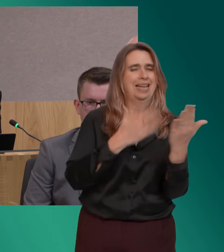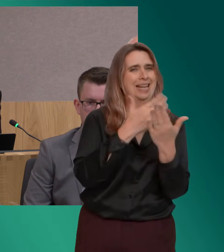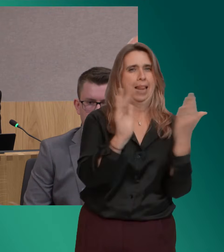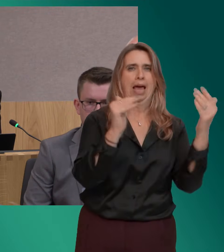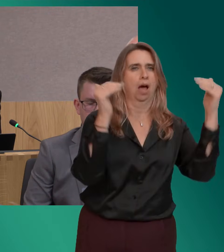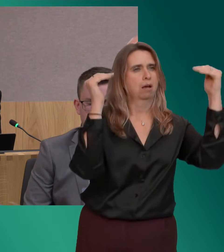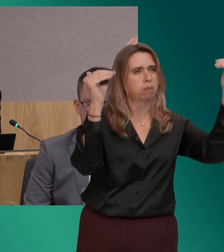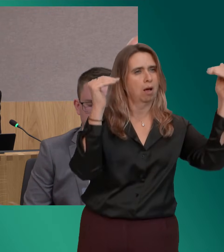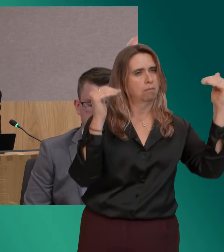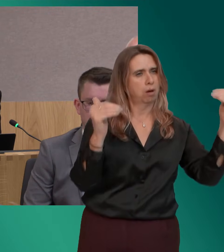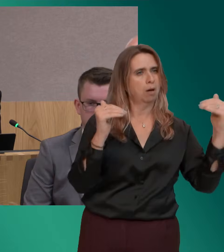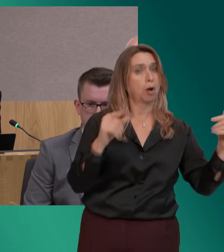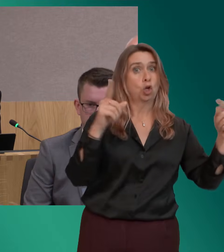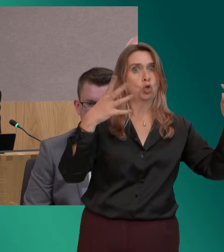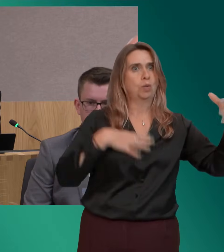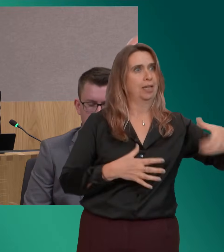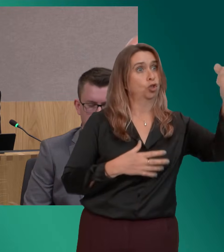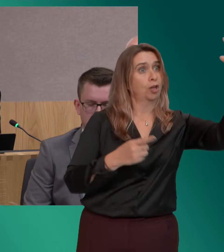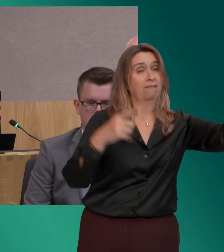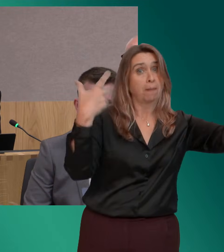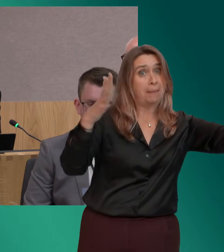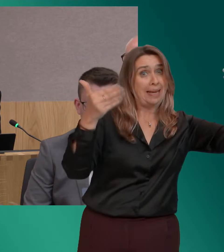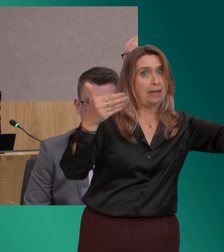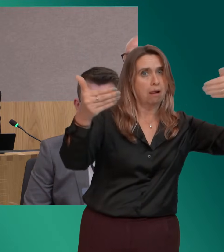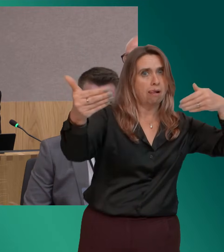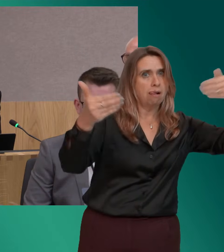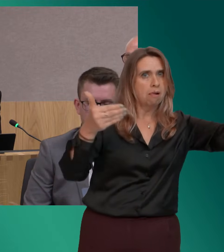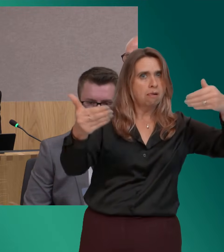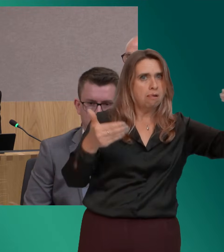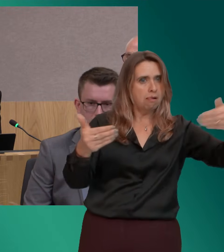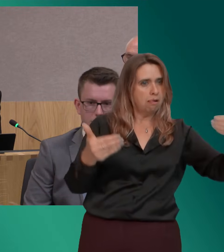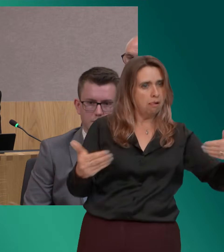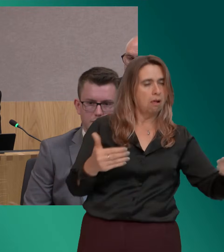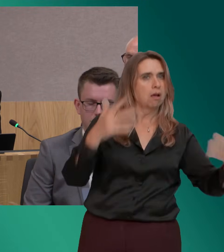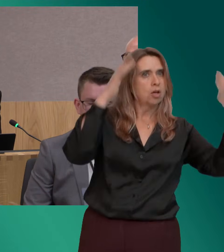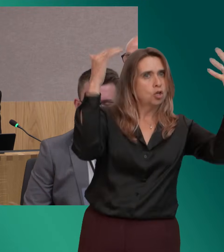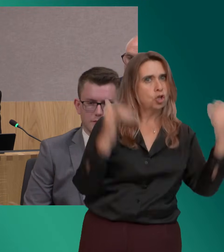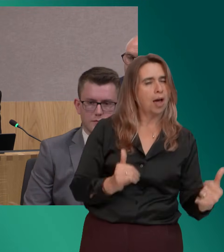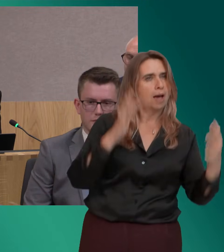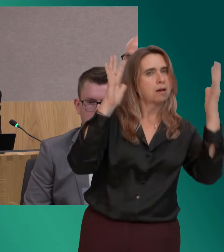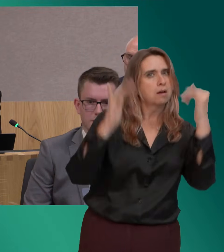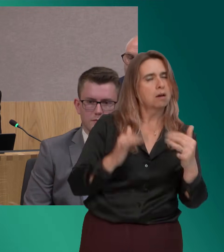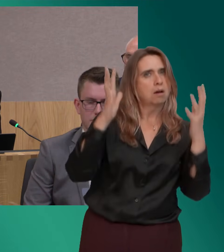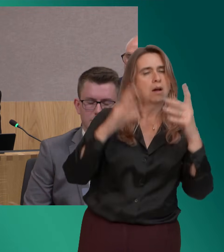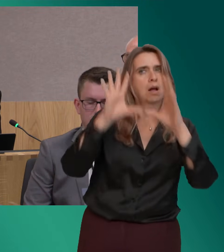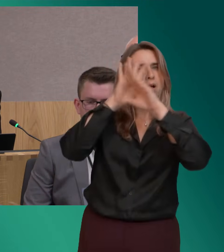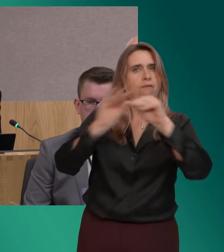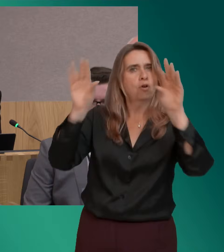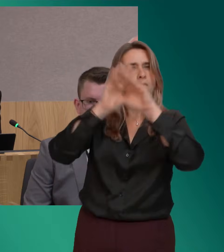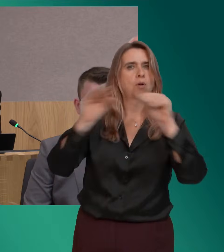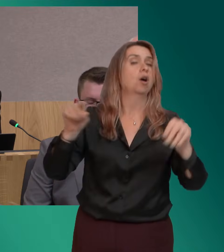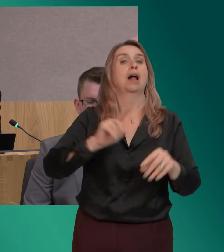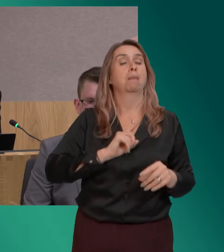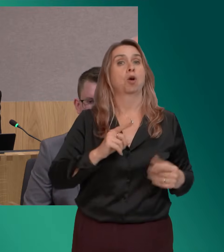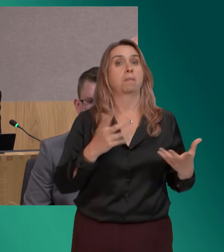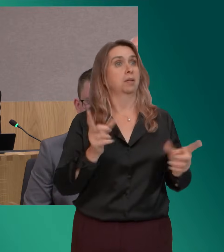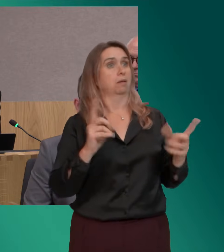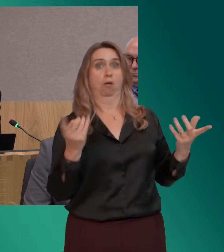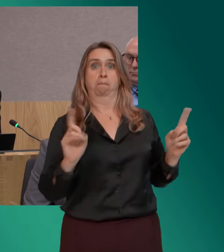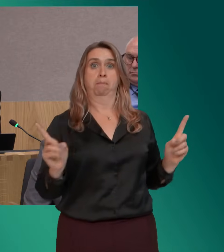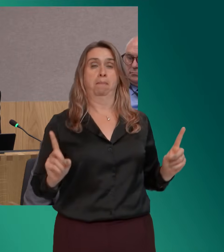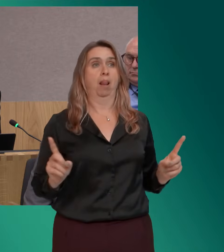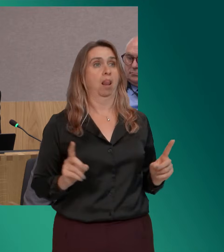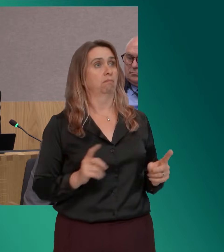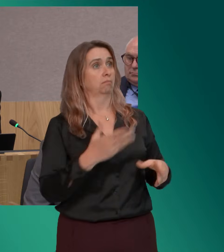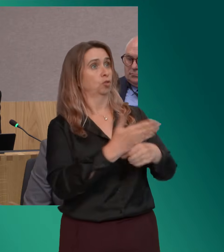clearer accountability, transparent reporting to this Senedd. We must also remove barriers to participation in